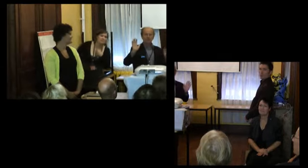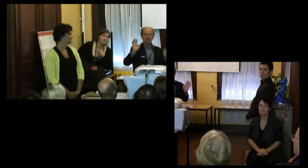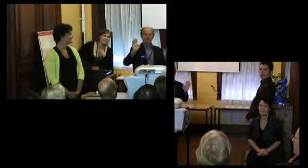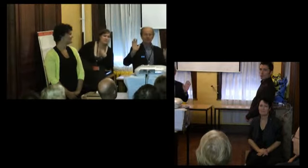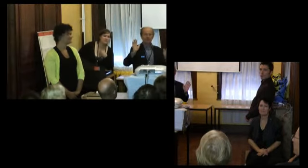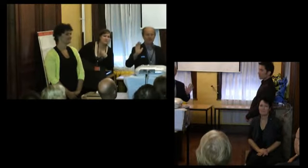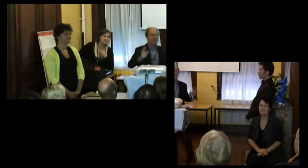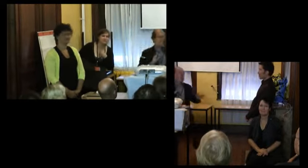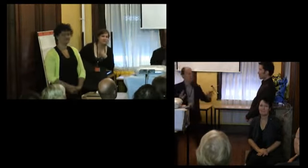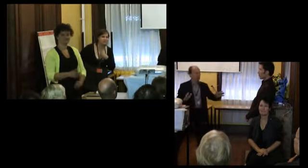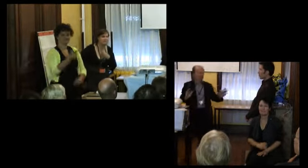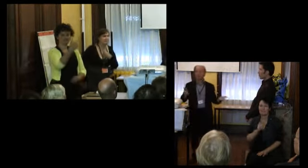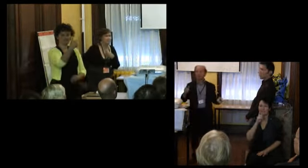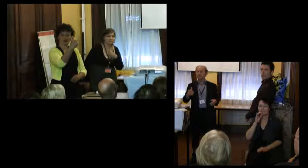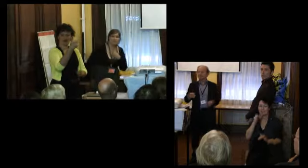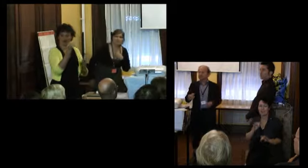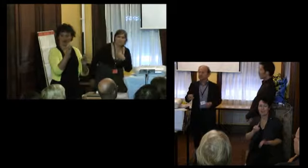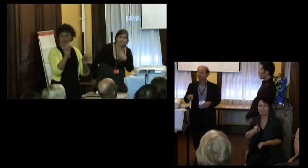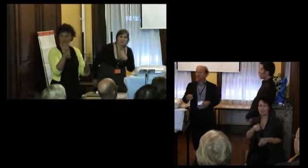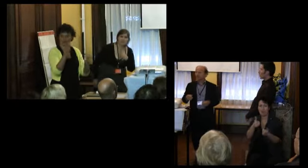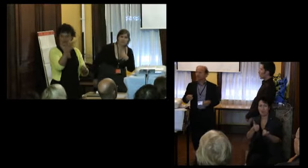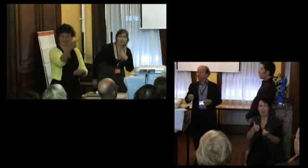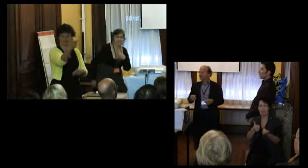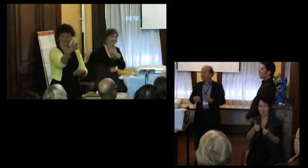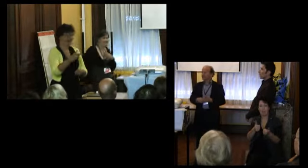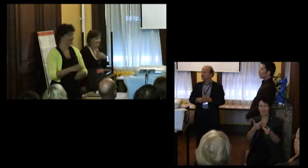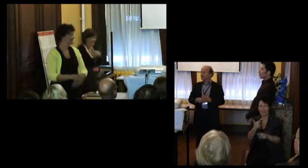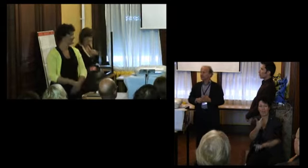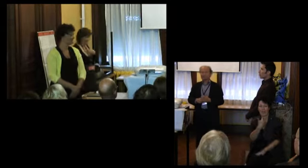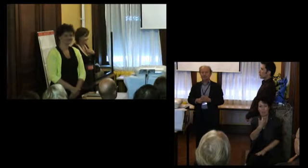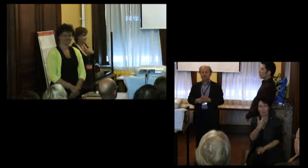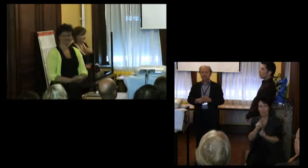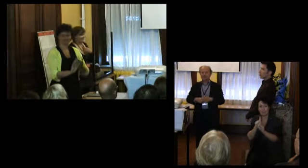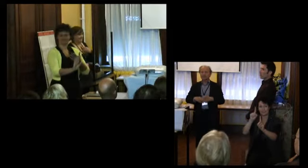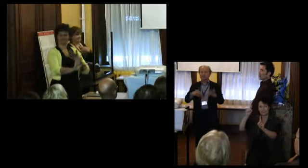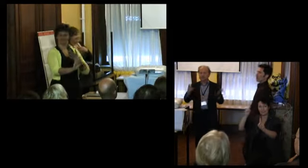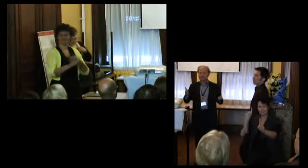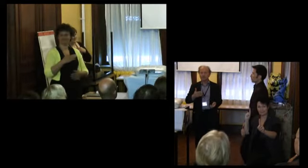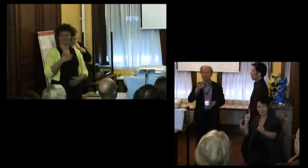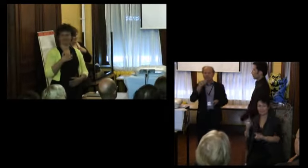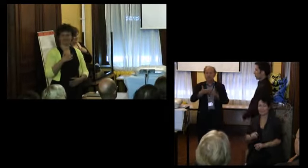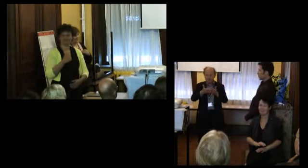Is it okay for the camera? Did I take? Yeah.